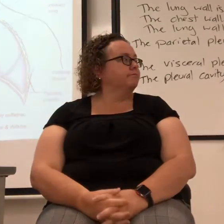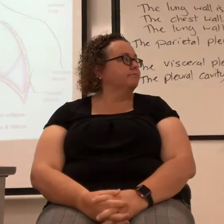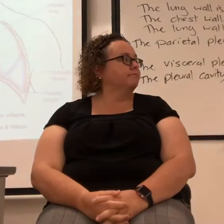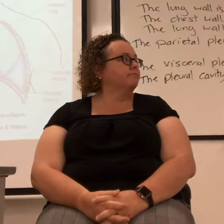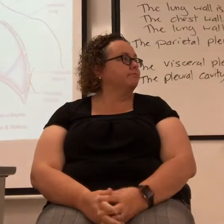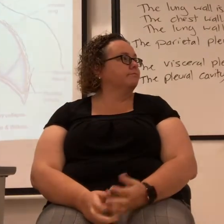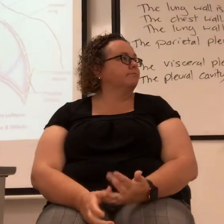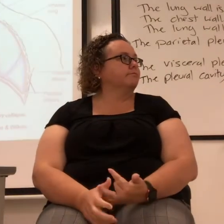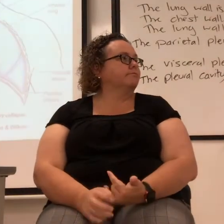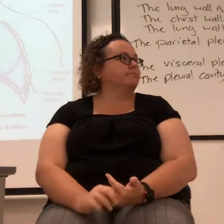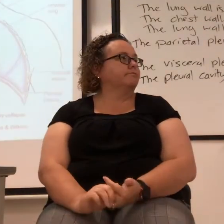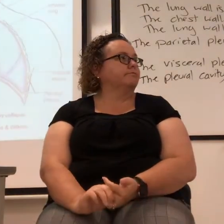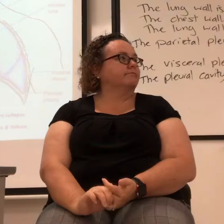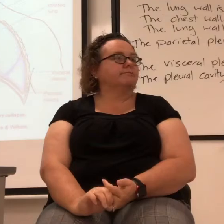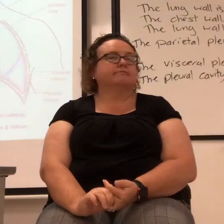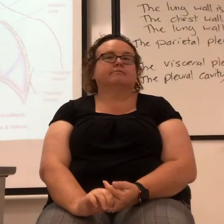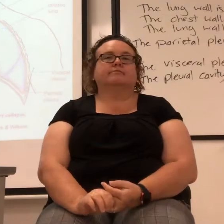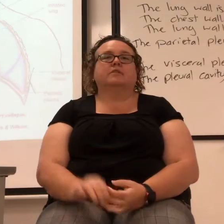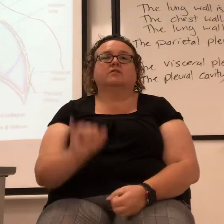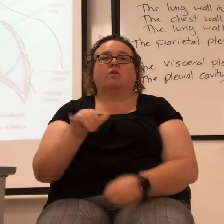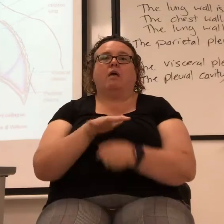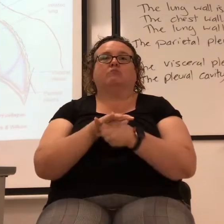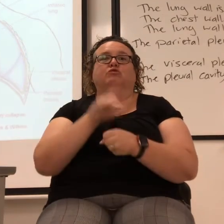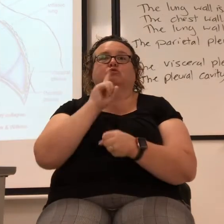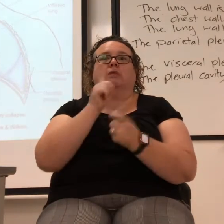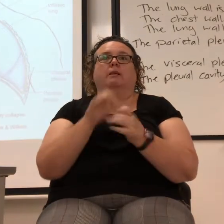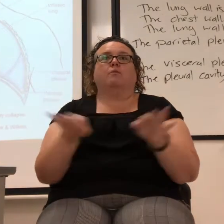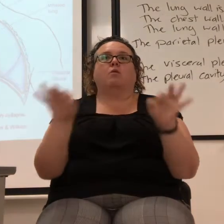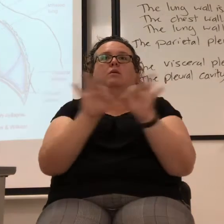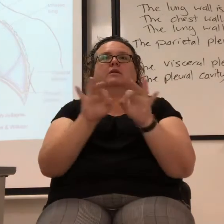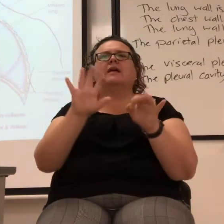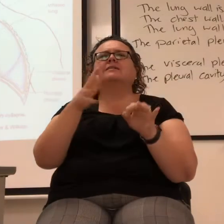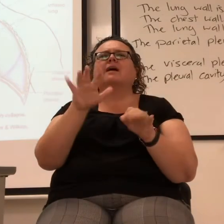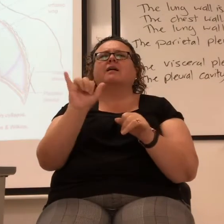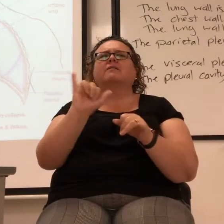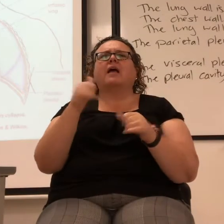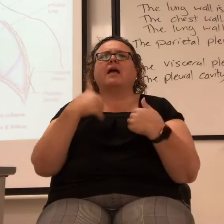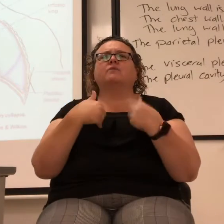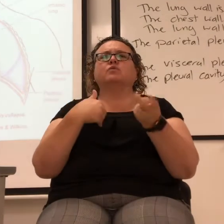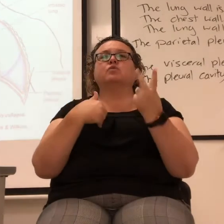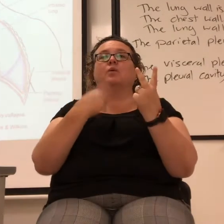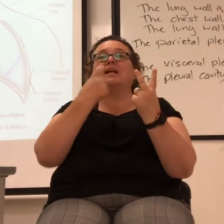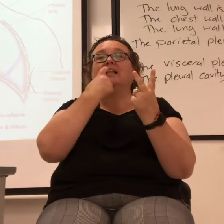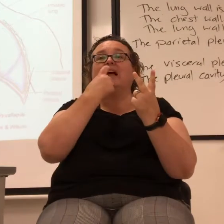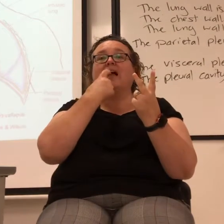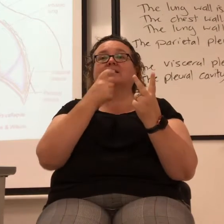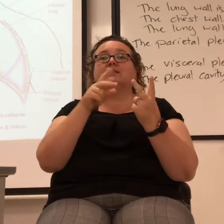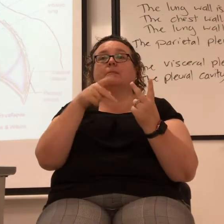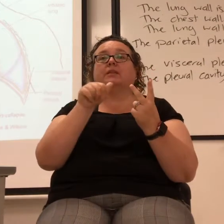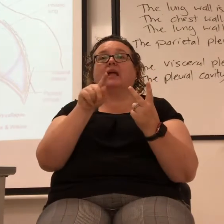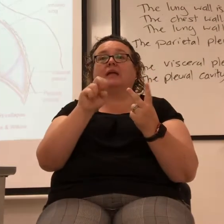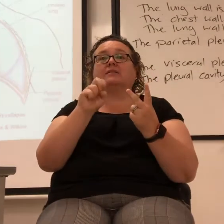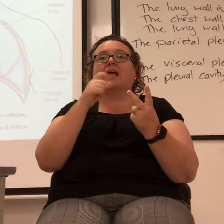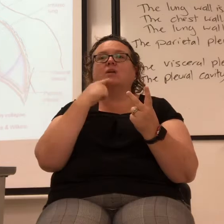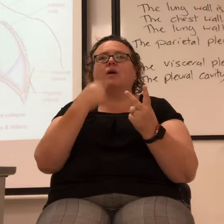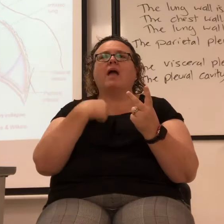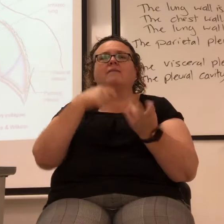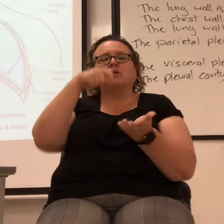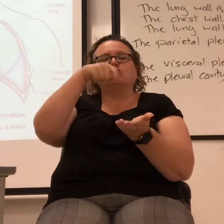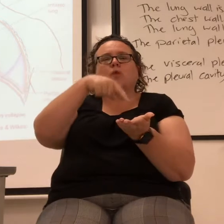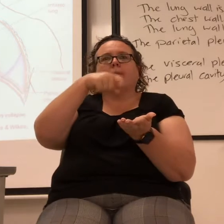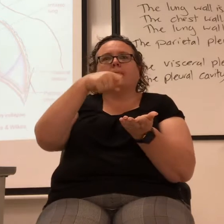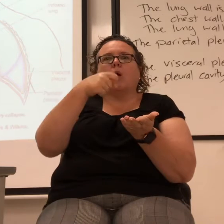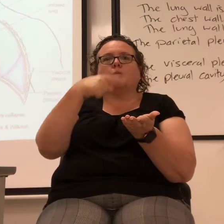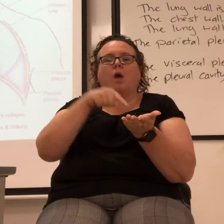So that pressure is very important. It's kind of like if you took two glass plates, and if you put a small drop on one plate and